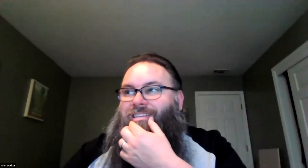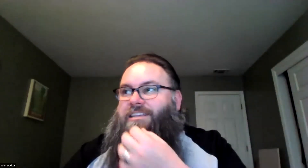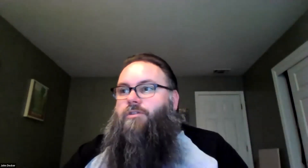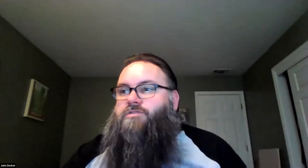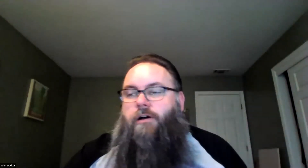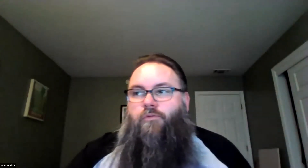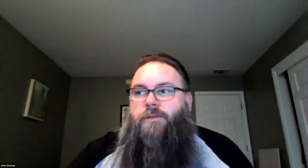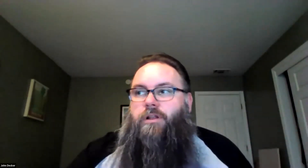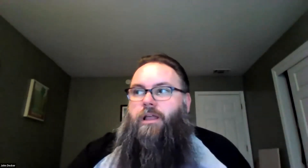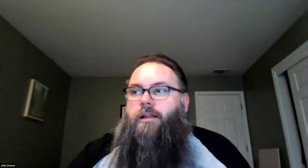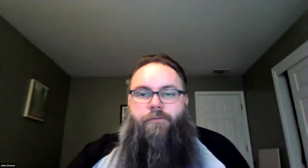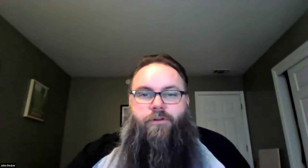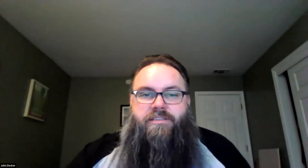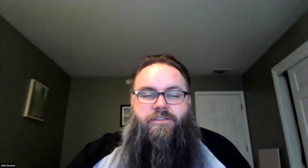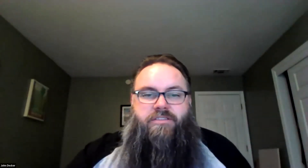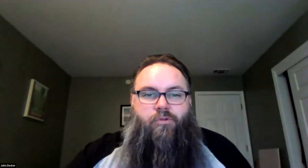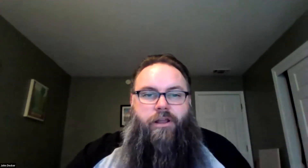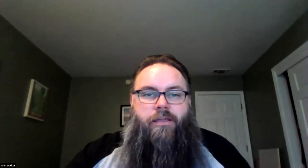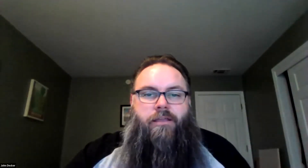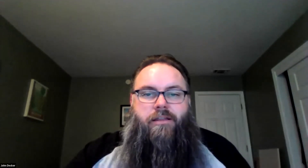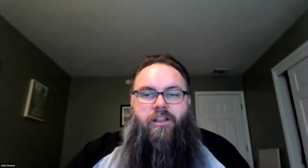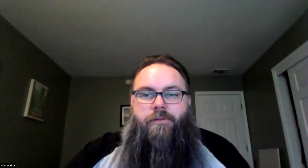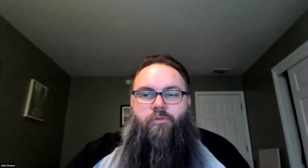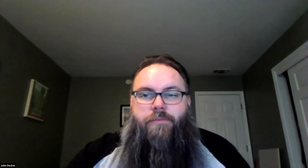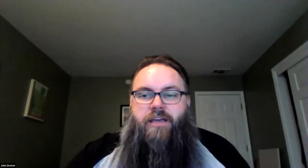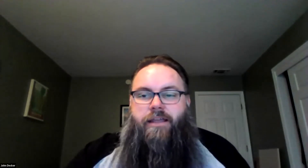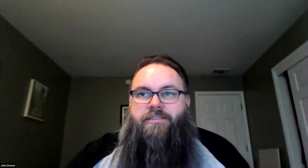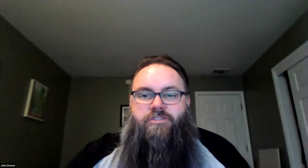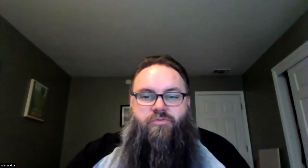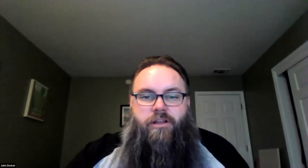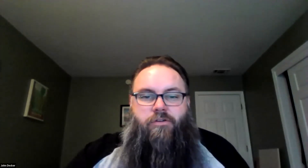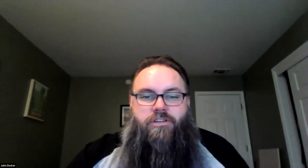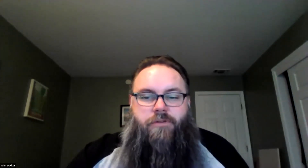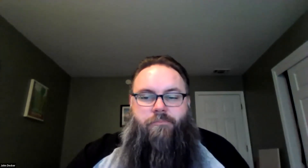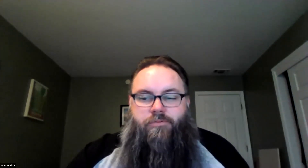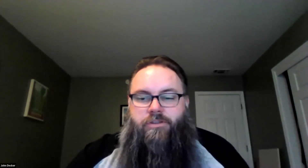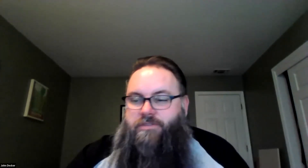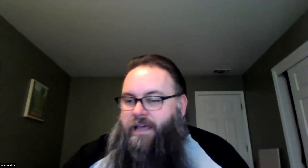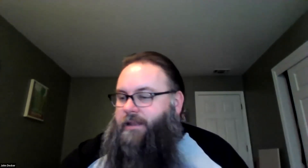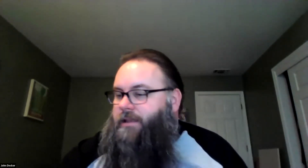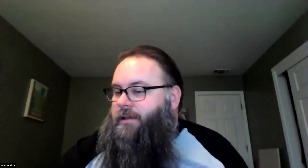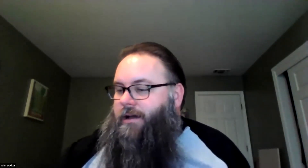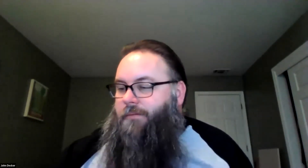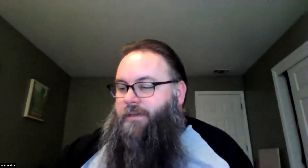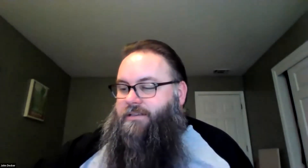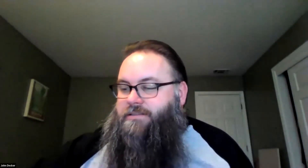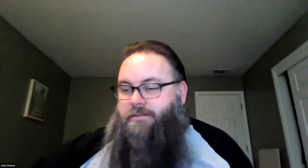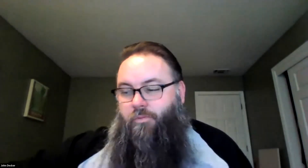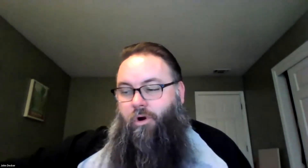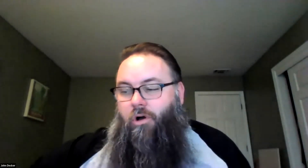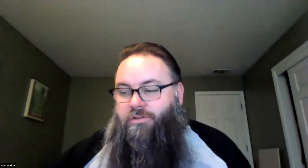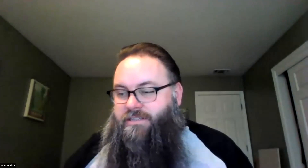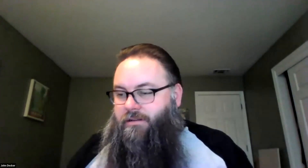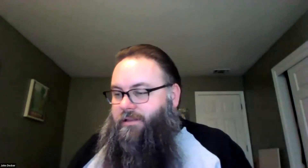from CLO as well have really put a lot of efforts into supporting the development of the website. And so just want to encourage people to use that